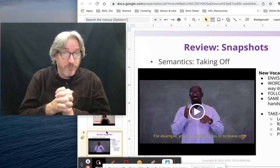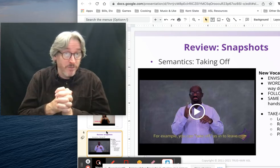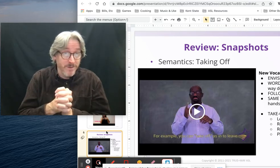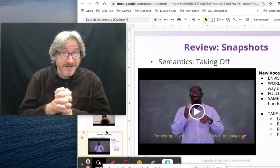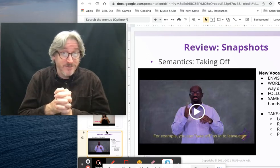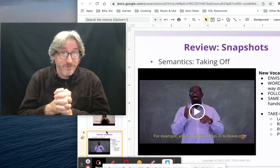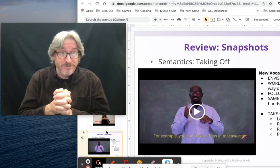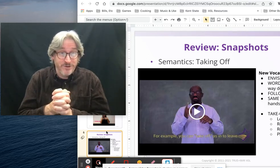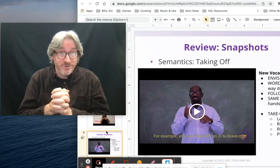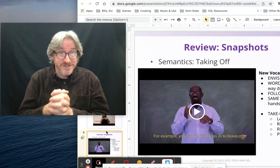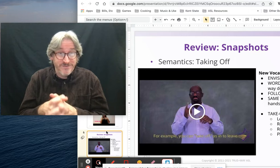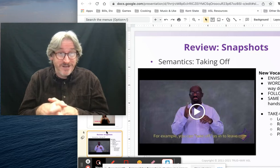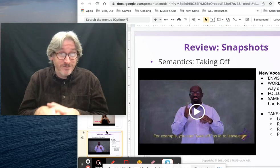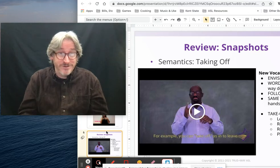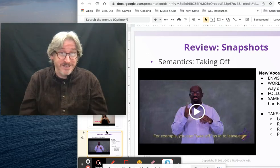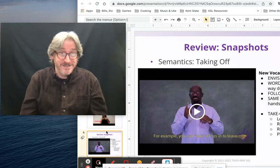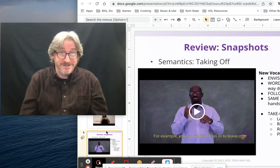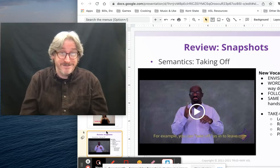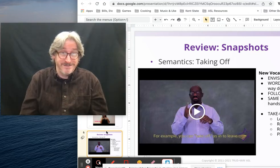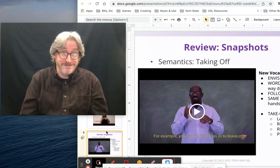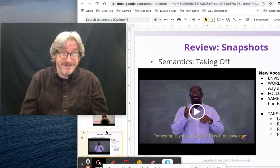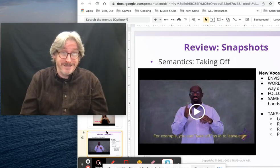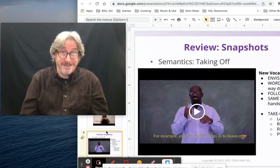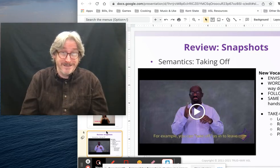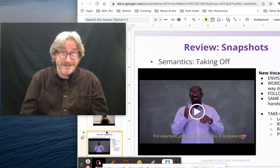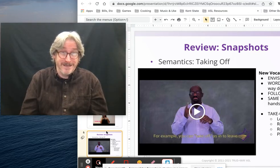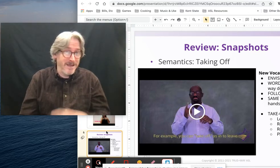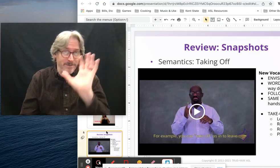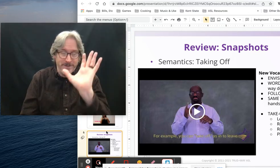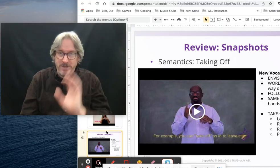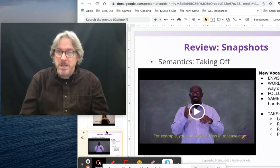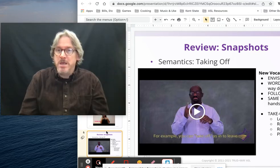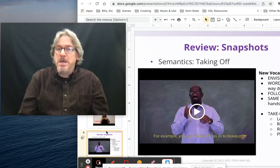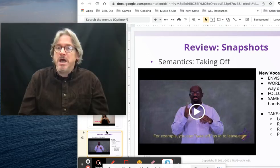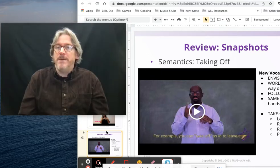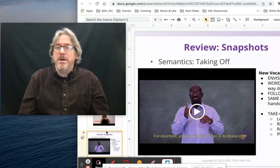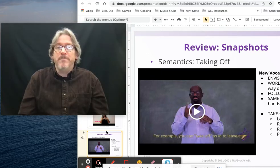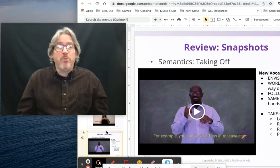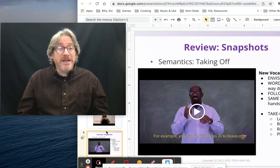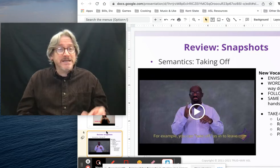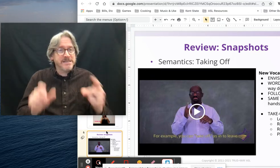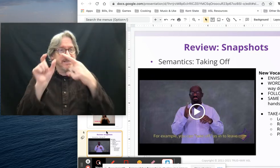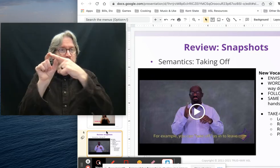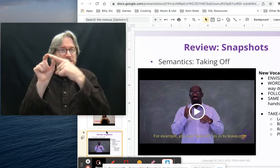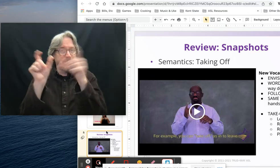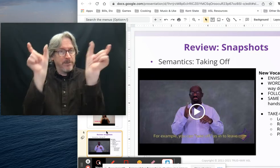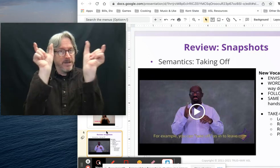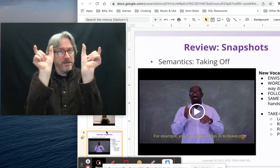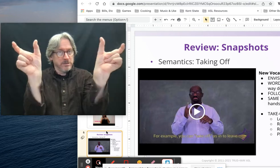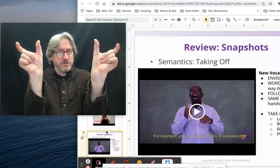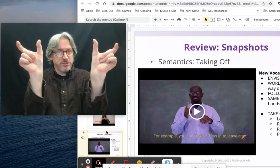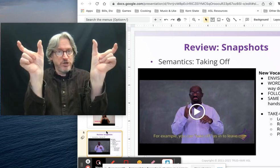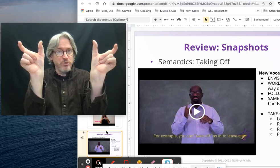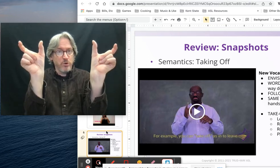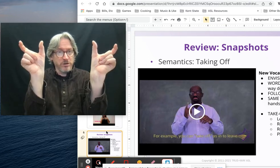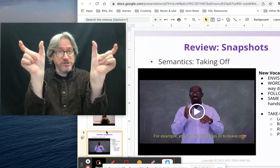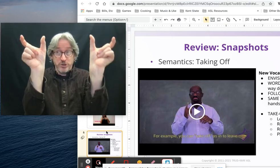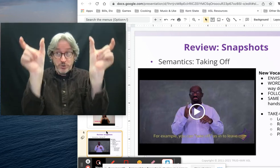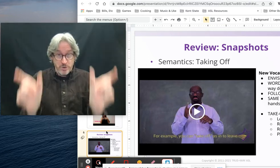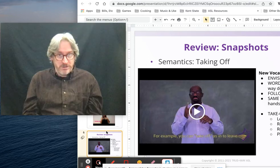At some point, we might need to redo this video because, anyway. But what he does is he talks about being